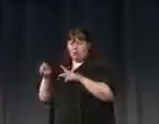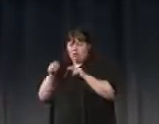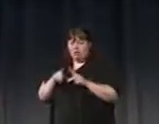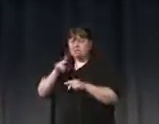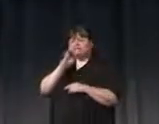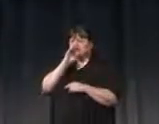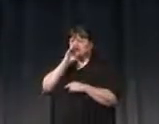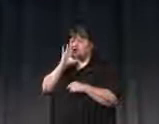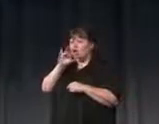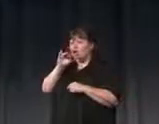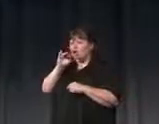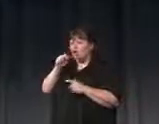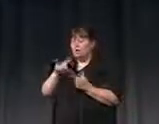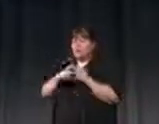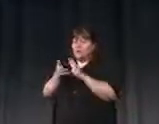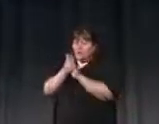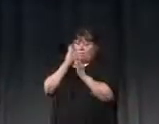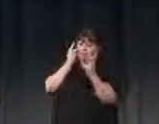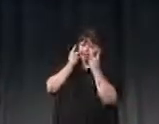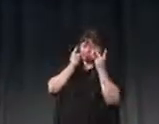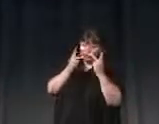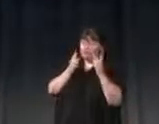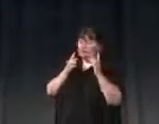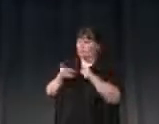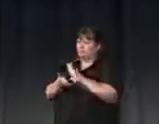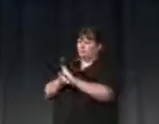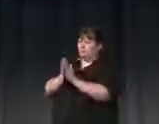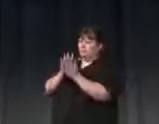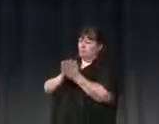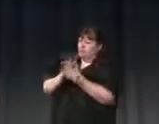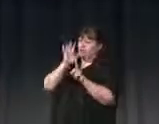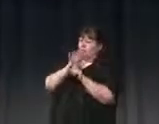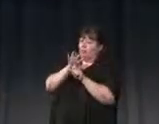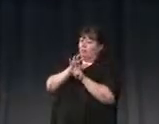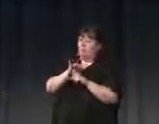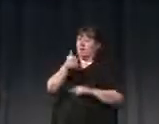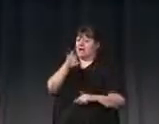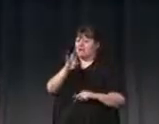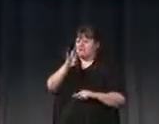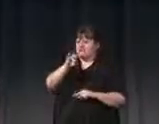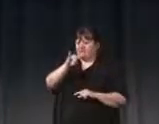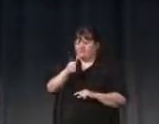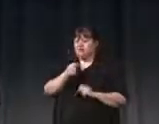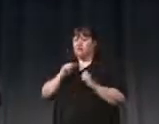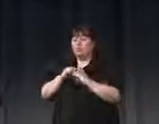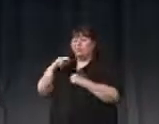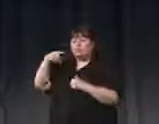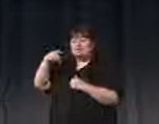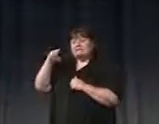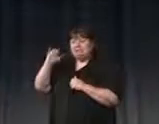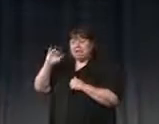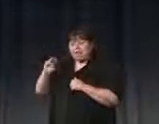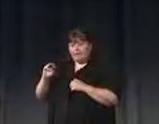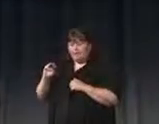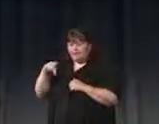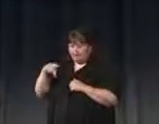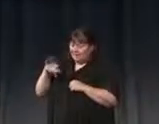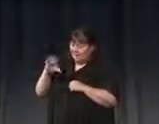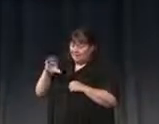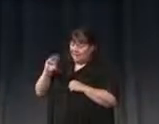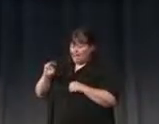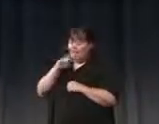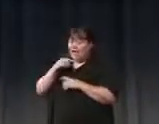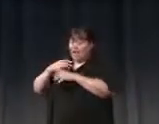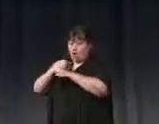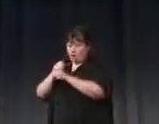visual applications, becoming the predominant form of digital coding by the 1970s. With PCM, encoding began to be used